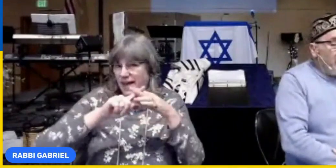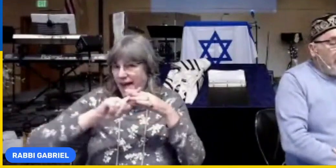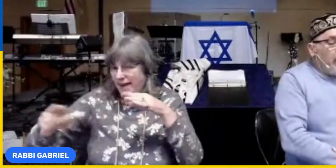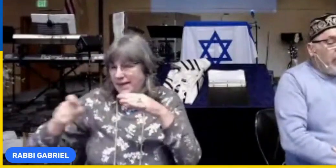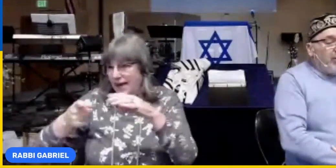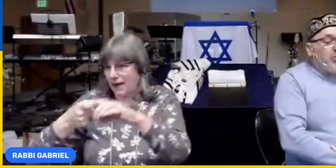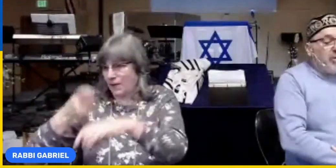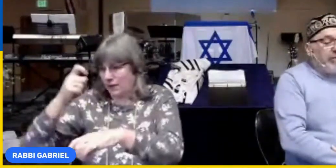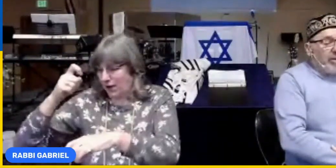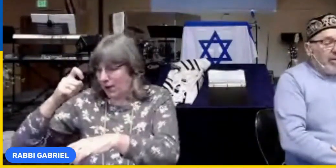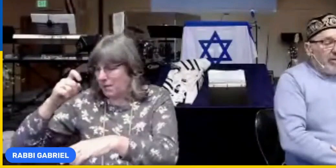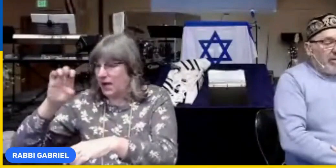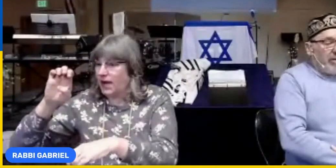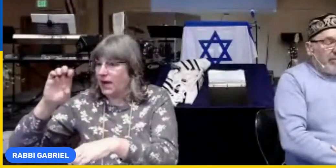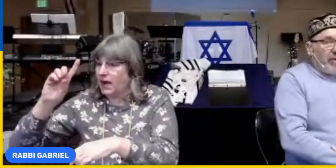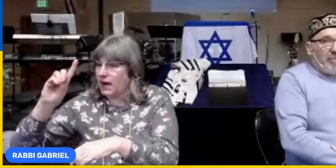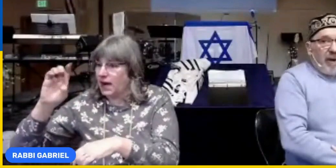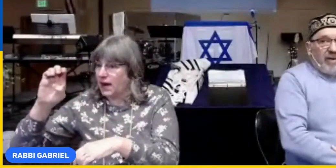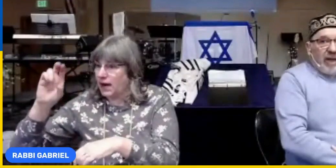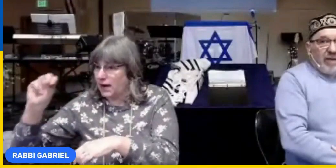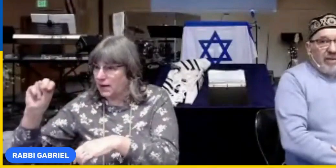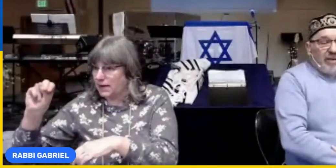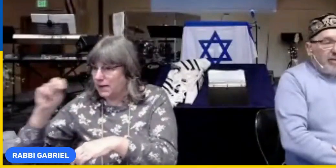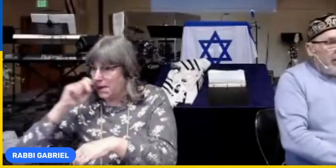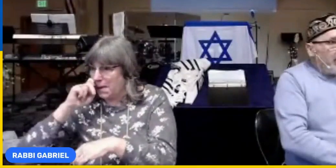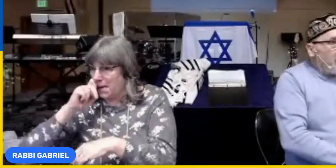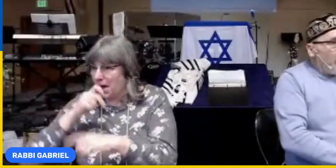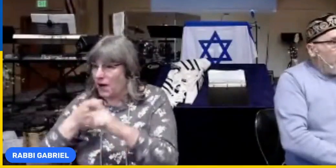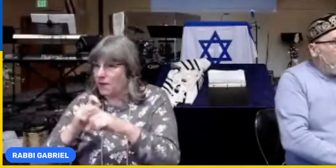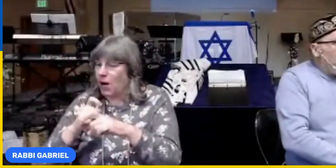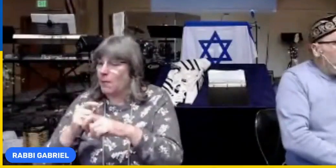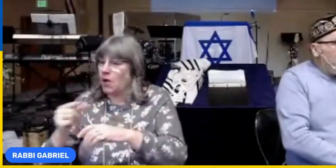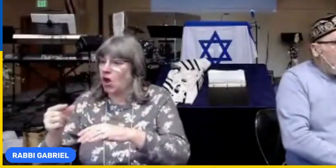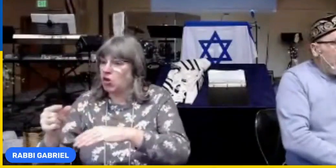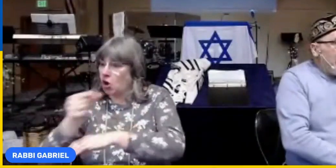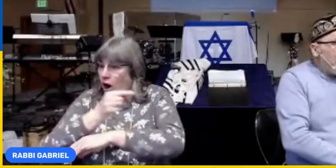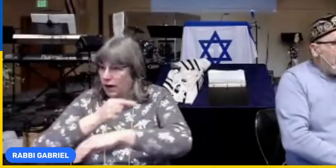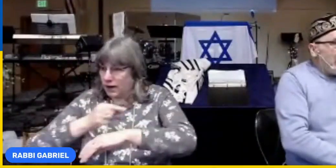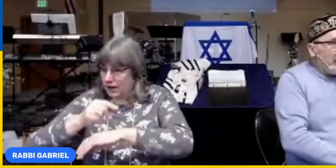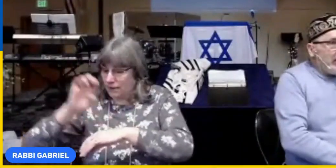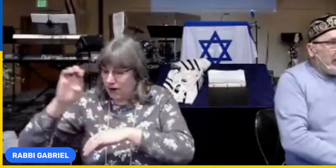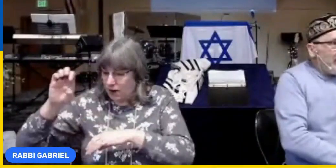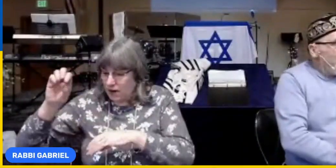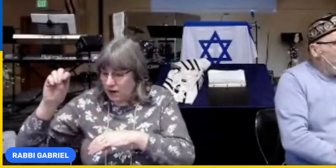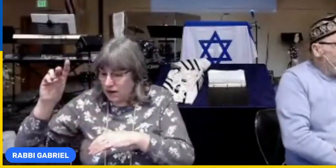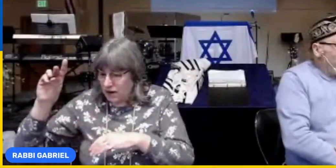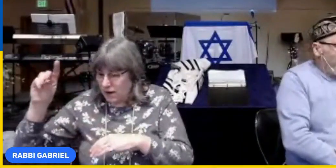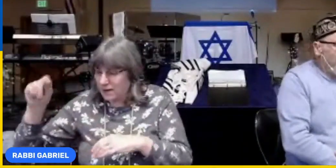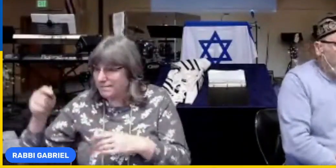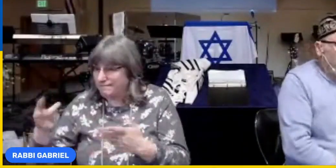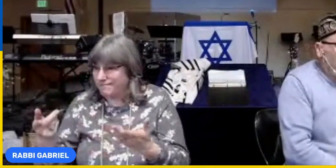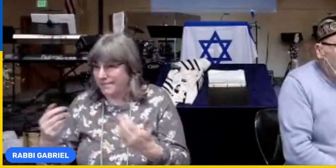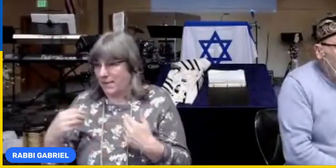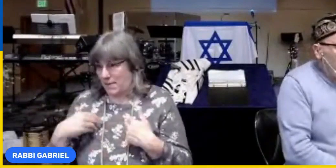Adam and Eve were driven from paradise. They did a compromise with a little attitude, you know.